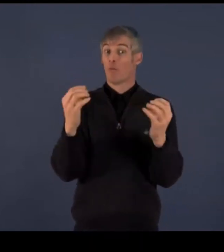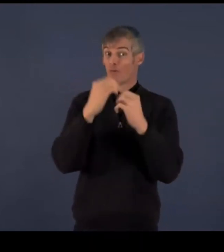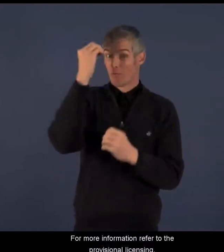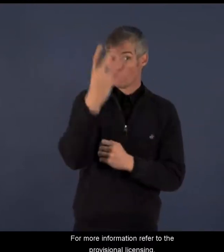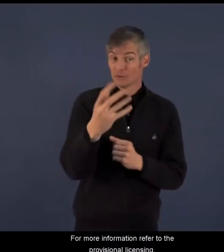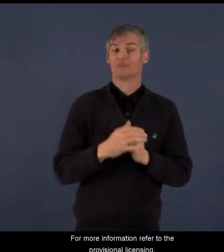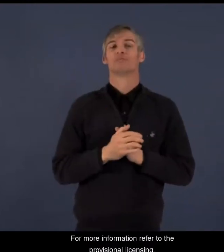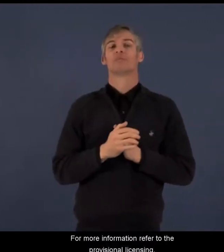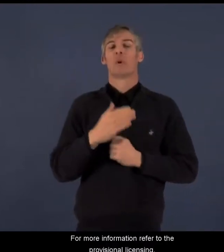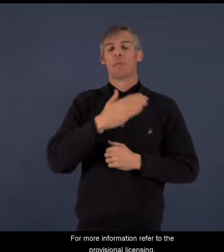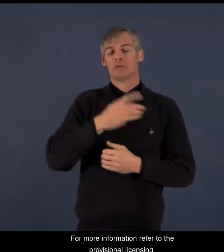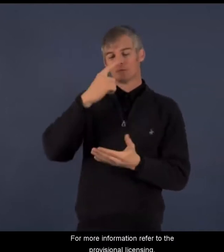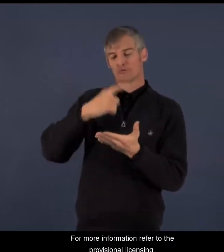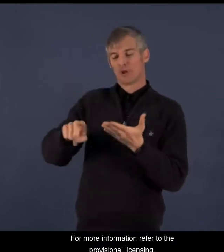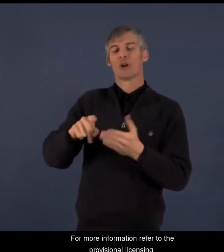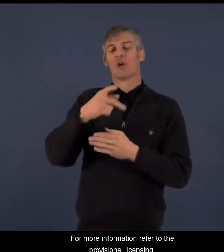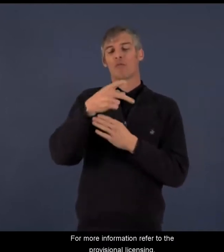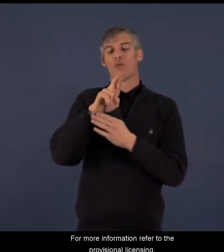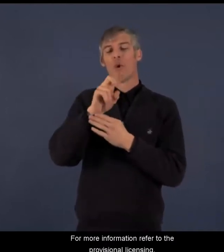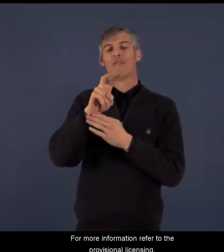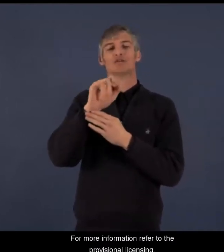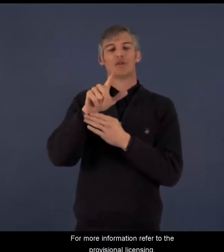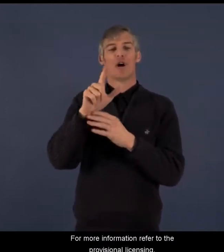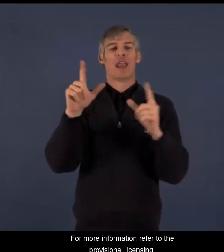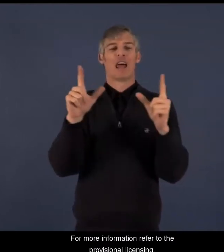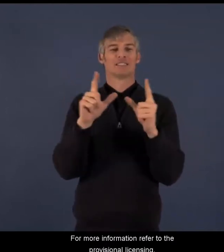For more information, refer to the Provisional Licensing